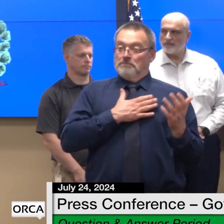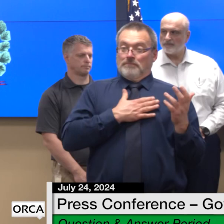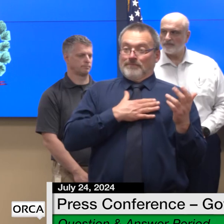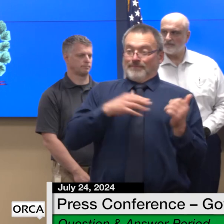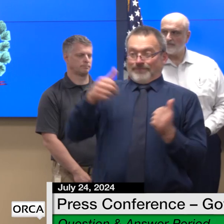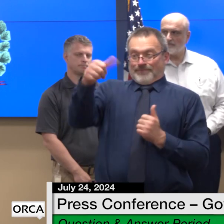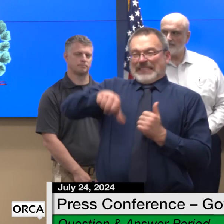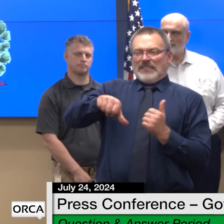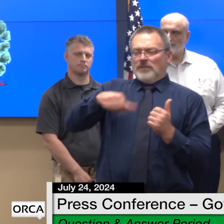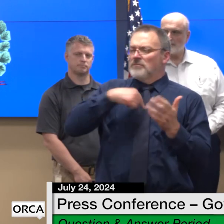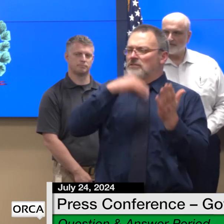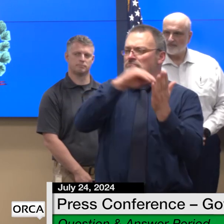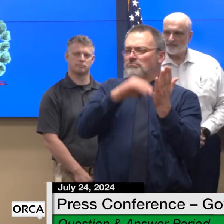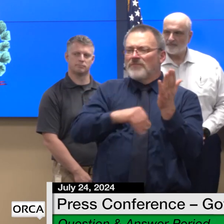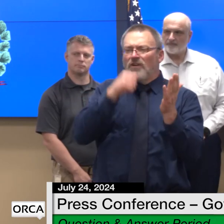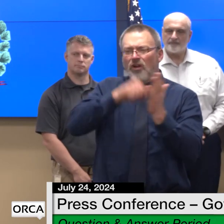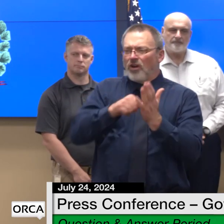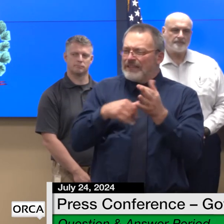out.